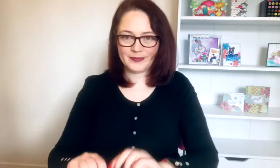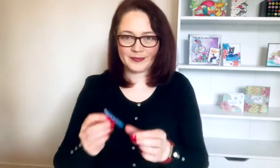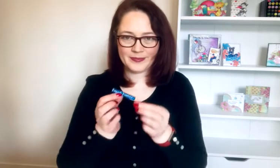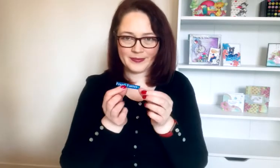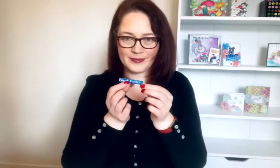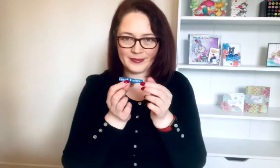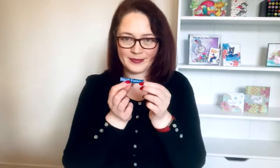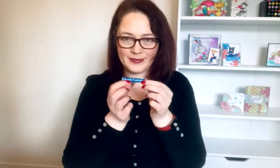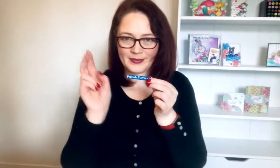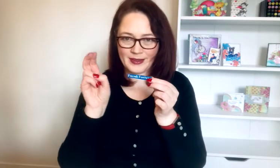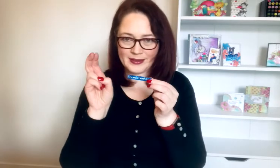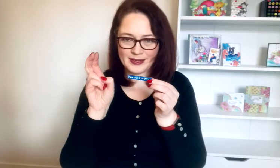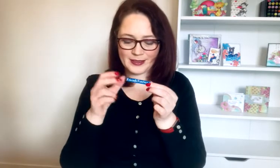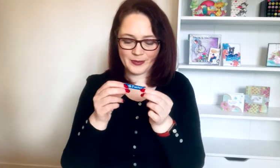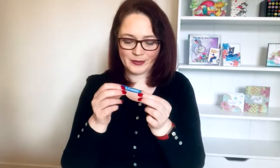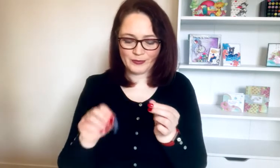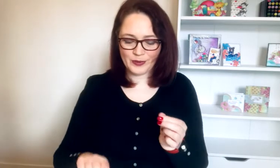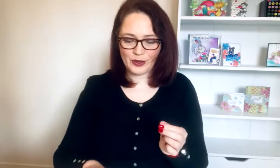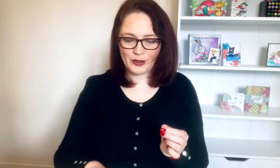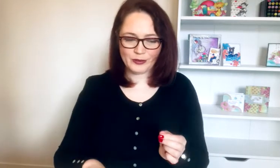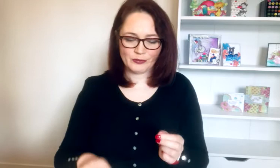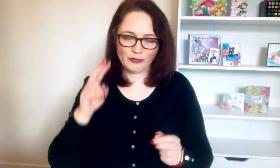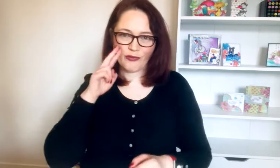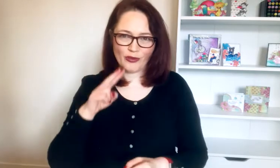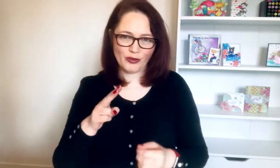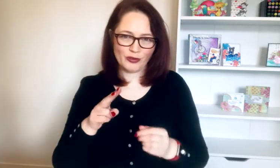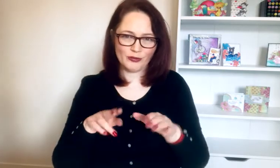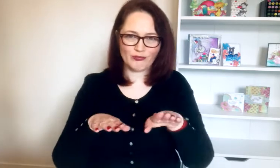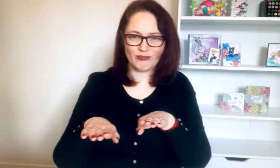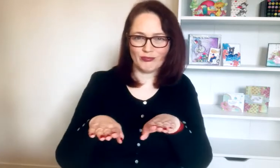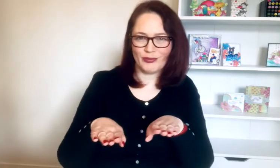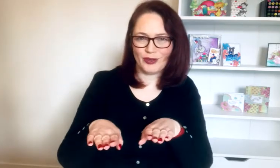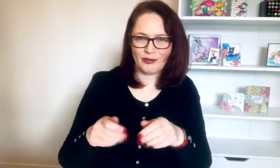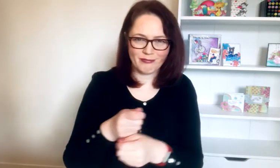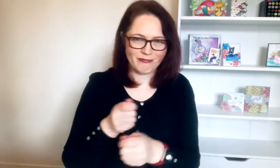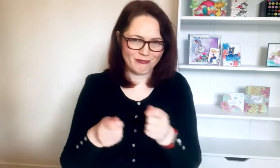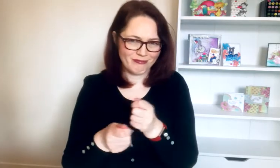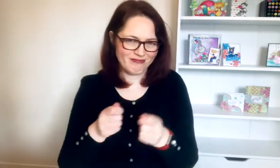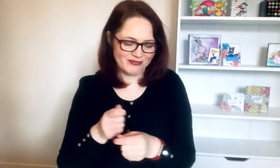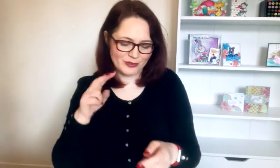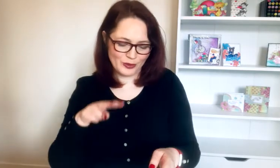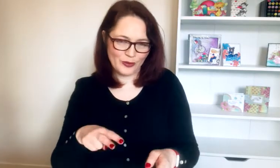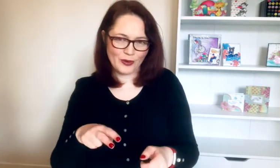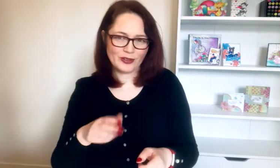the sentiment. Okay, so what we want to do now is have a little look, move things around, change